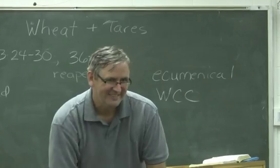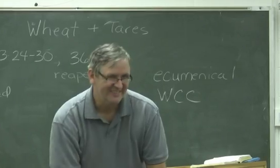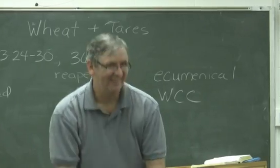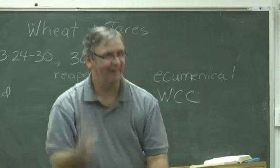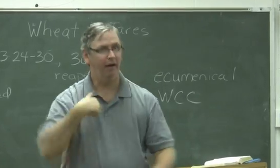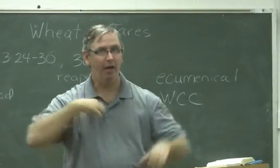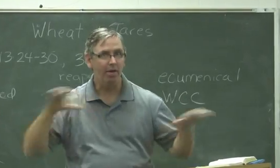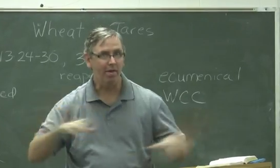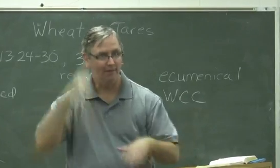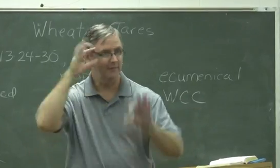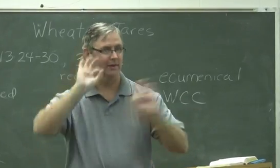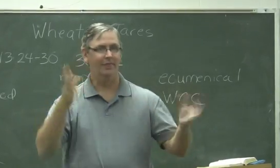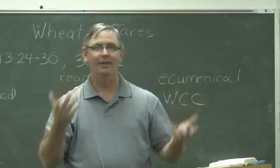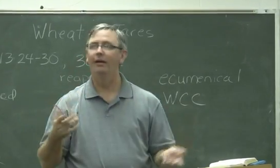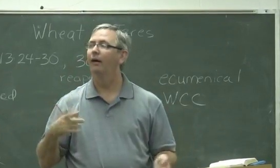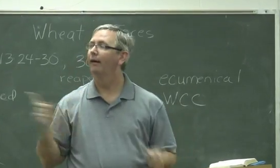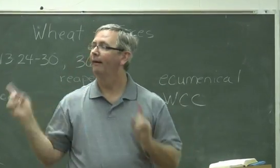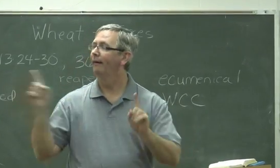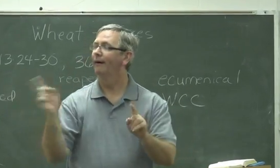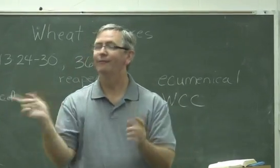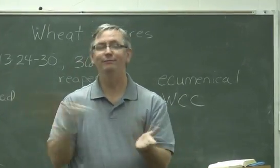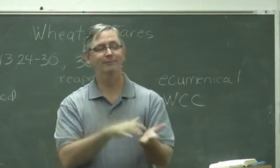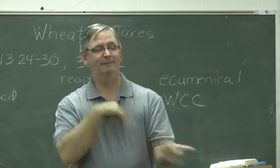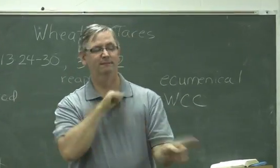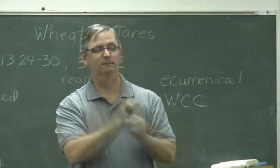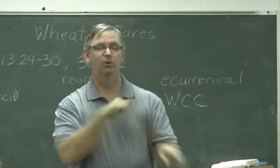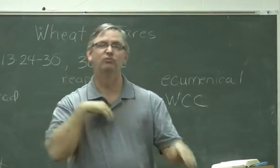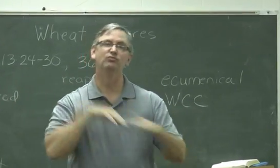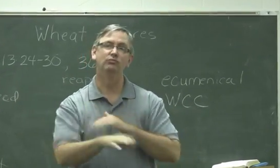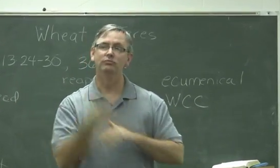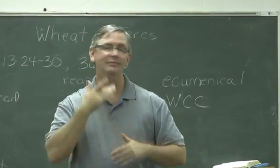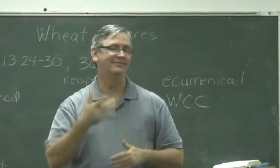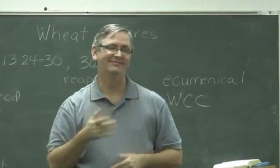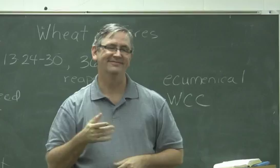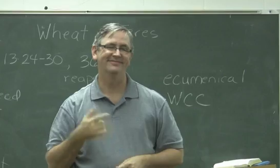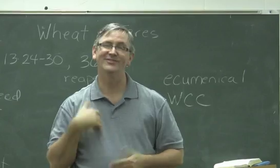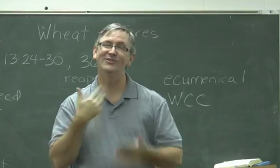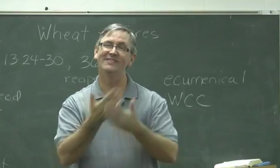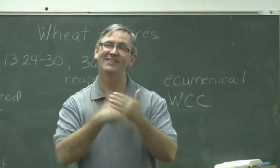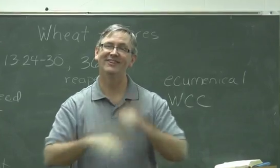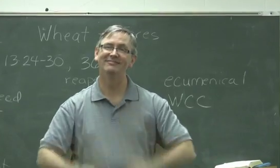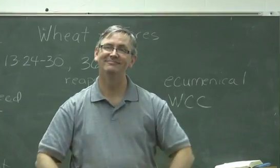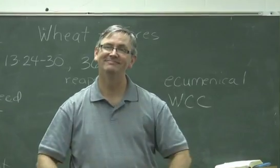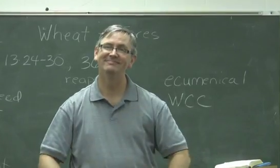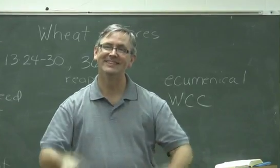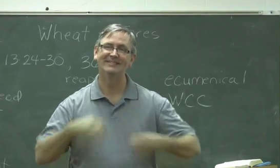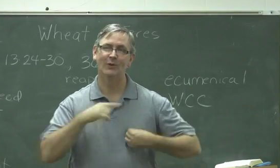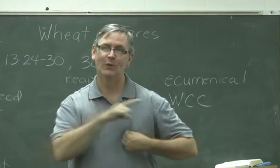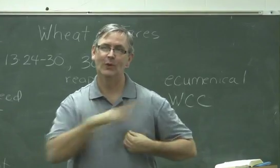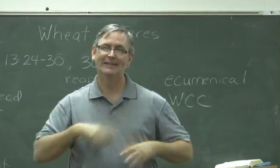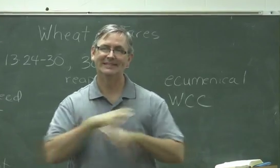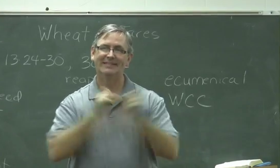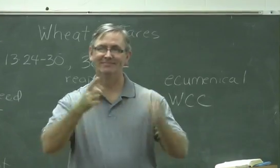knows who's saved, who's not. People can fool us, and